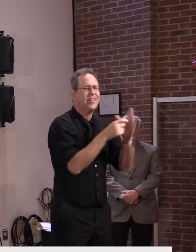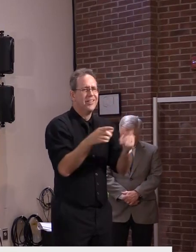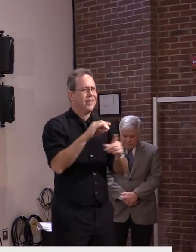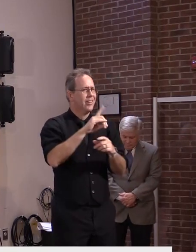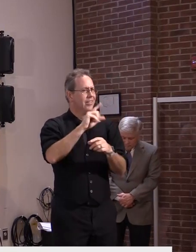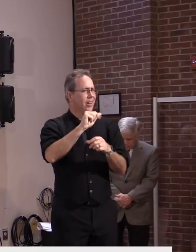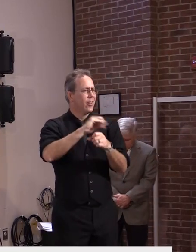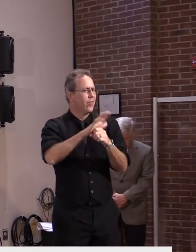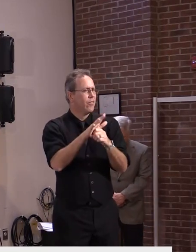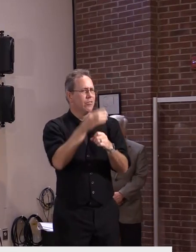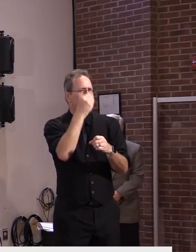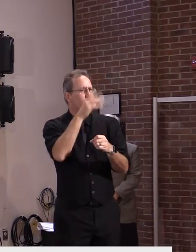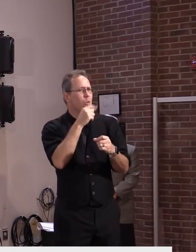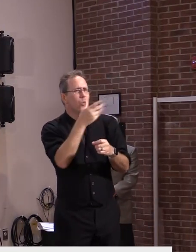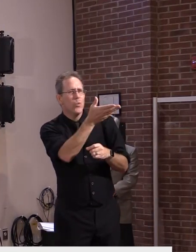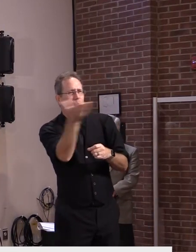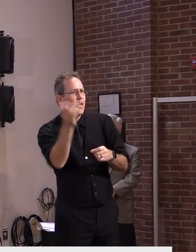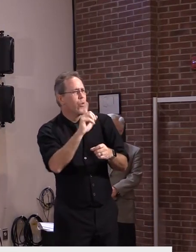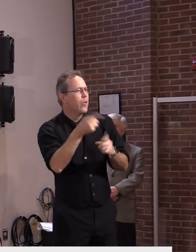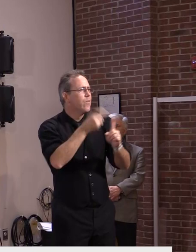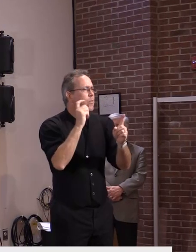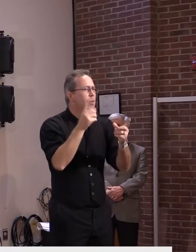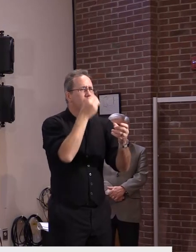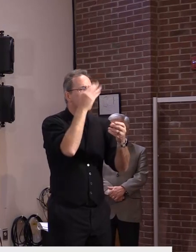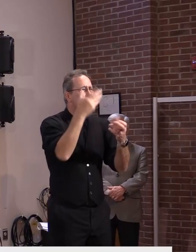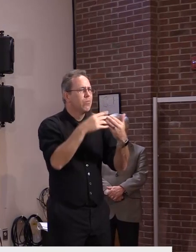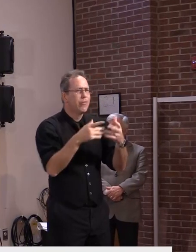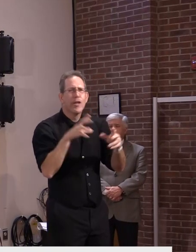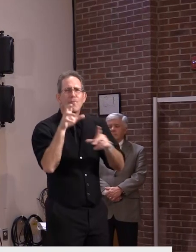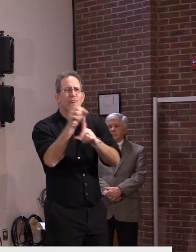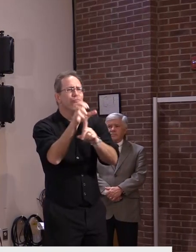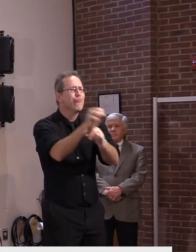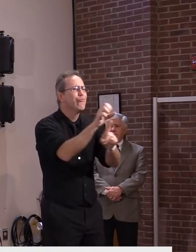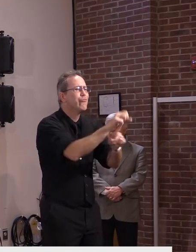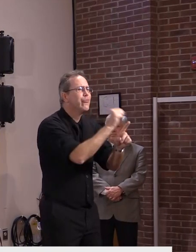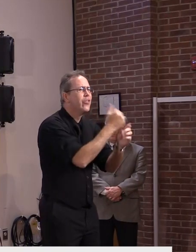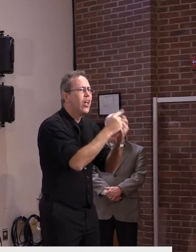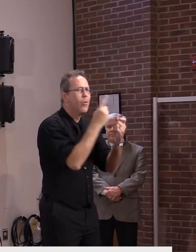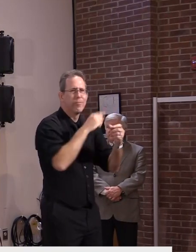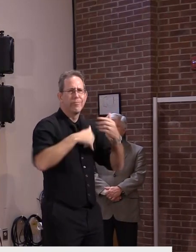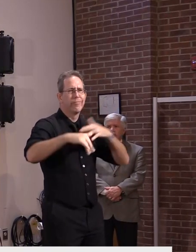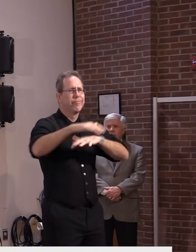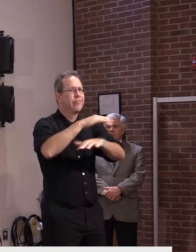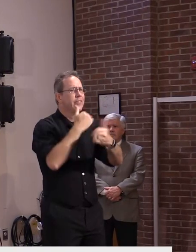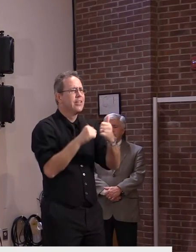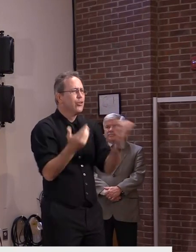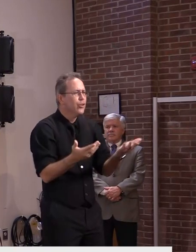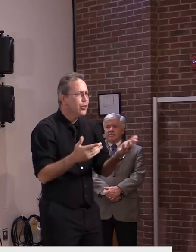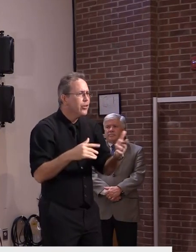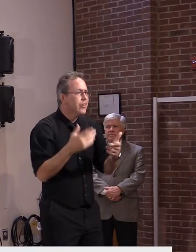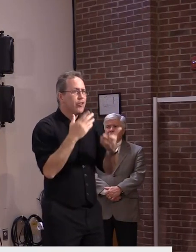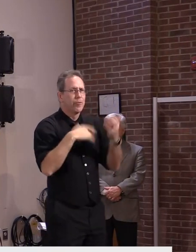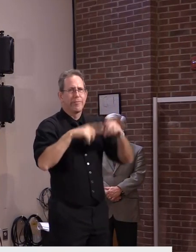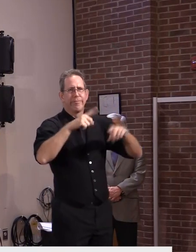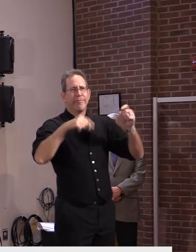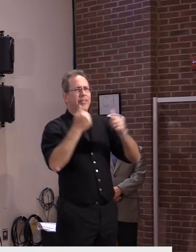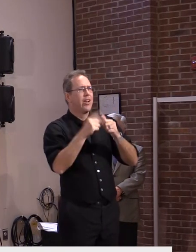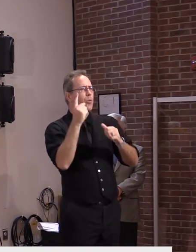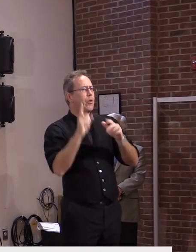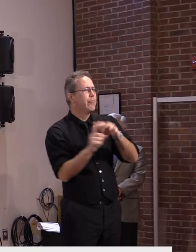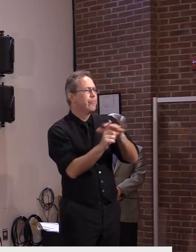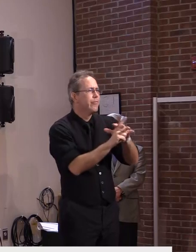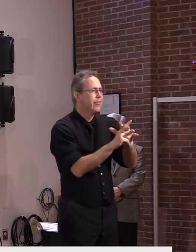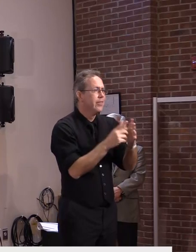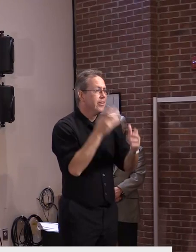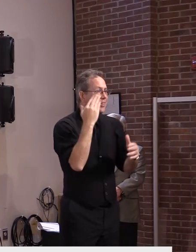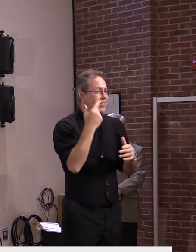masking. So it's a very challenging question to answer right now. Would that be effective or not effective? And